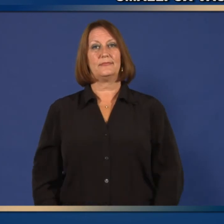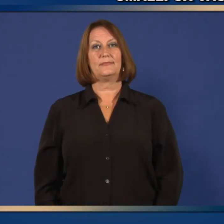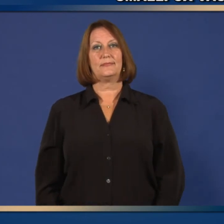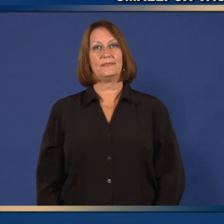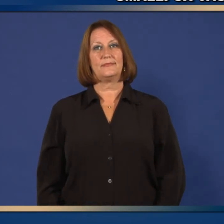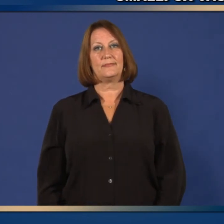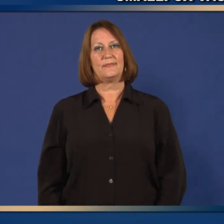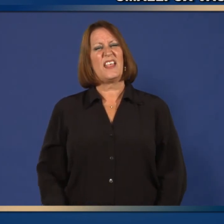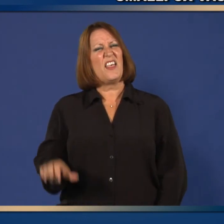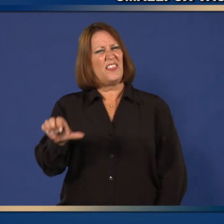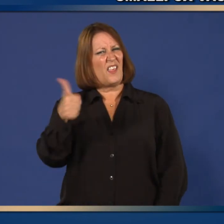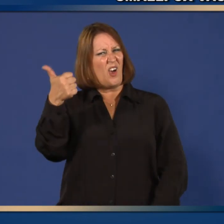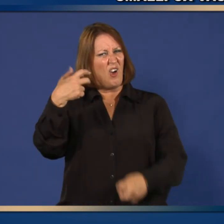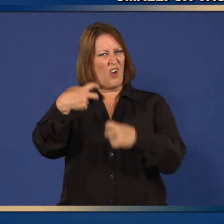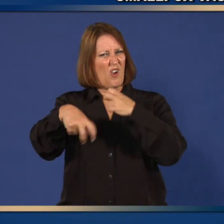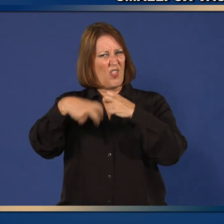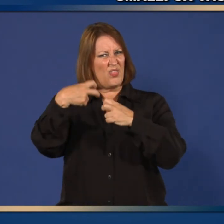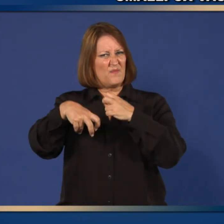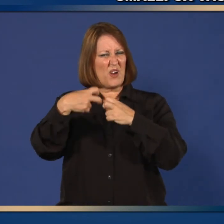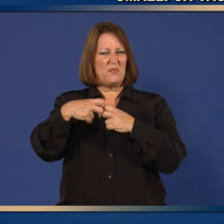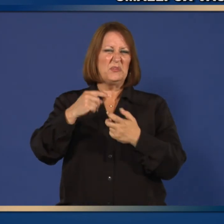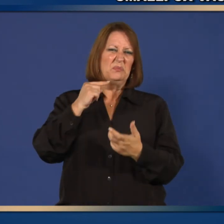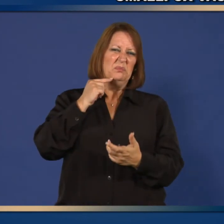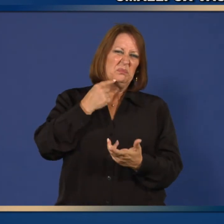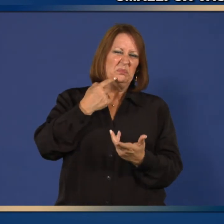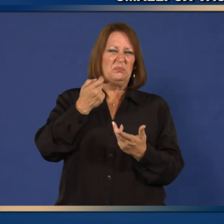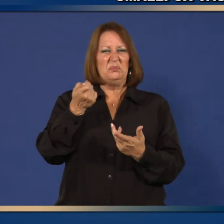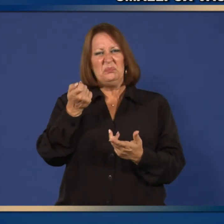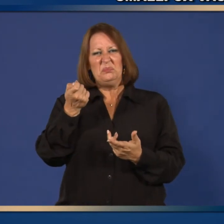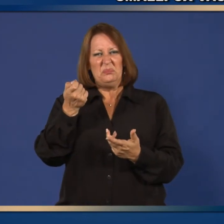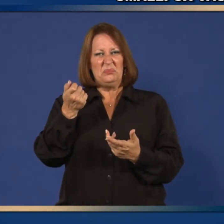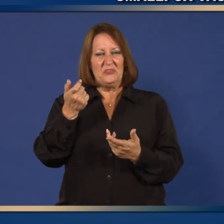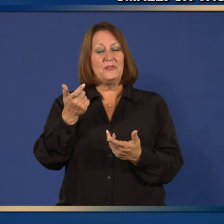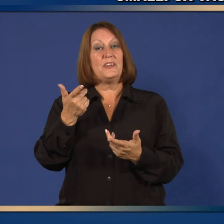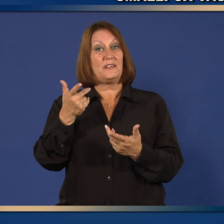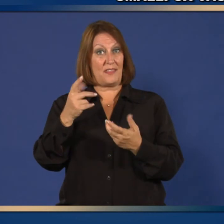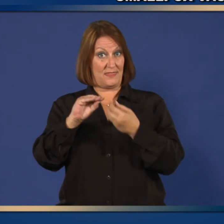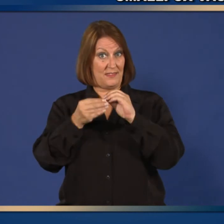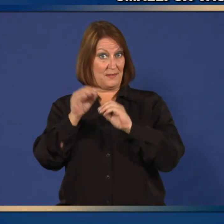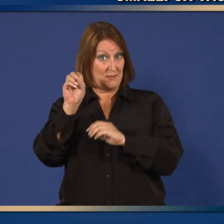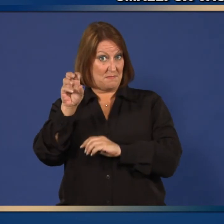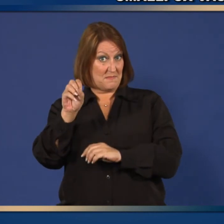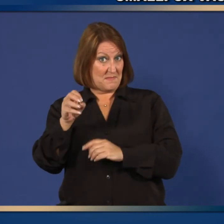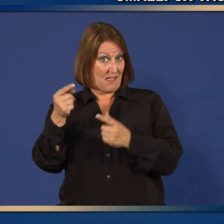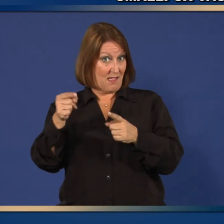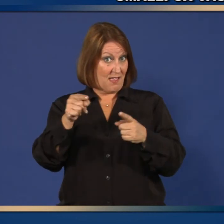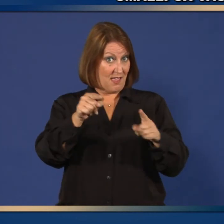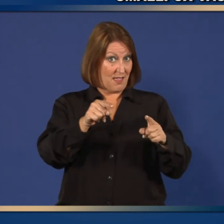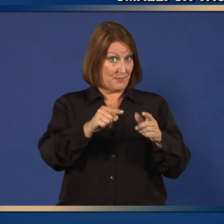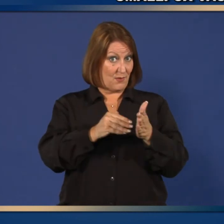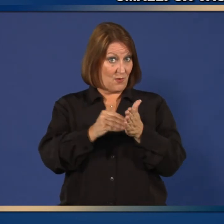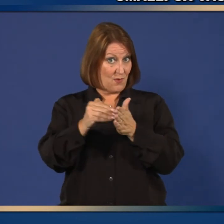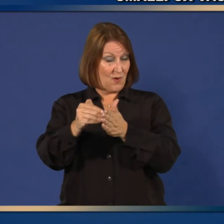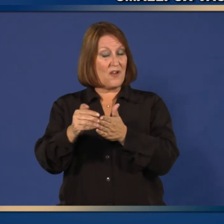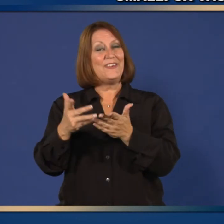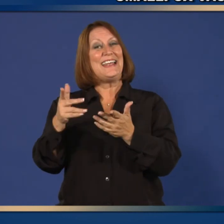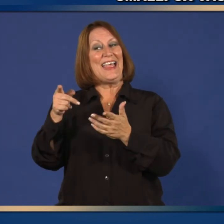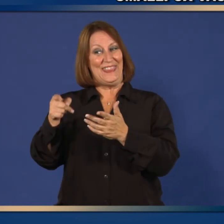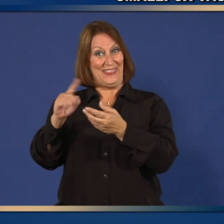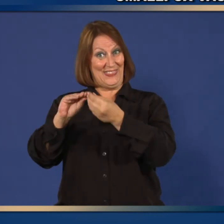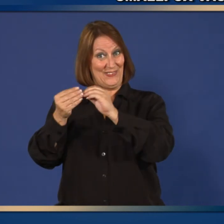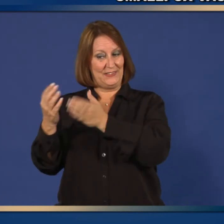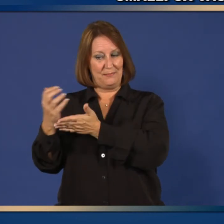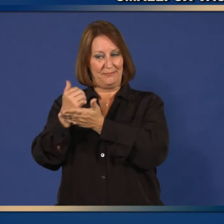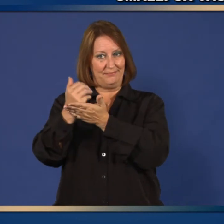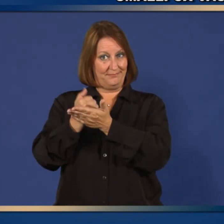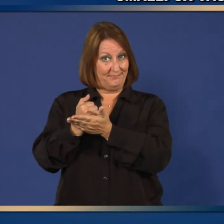The numbers provided for all other problems are from recent studies and experiences